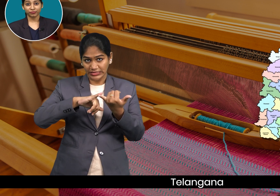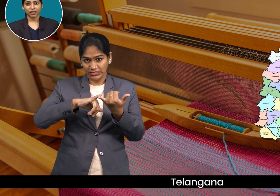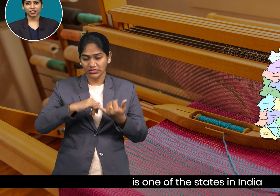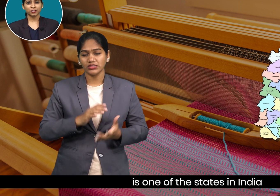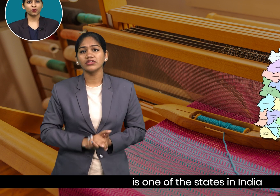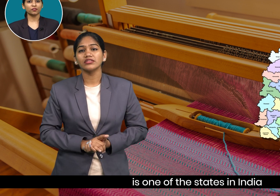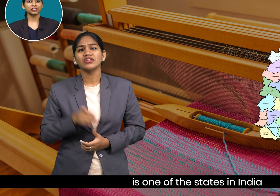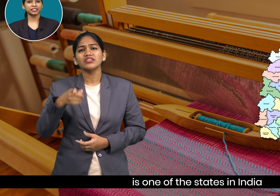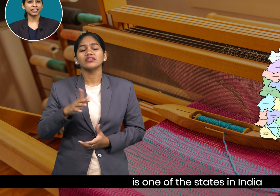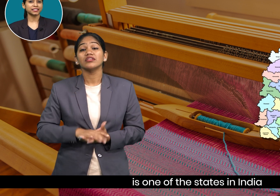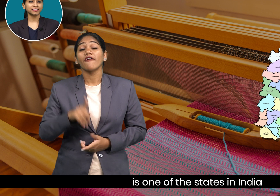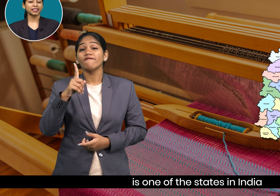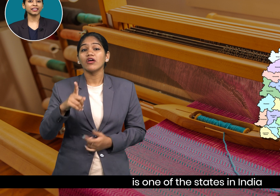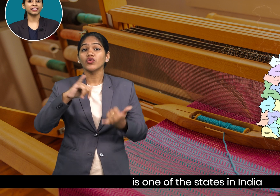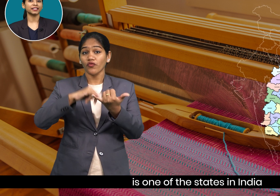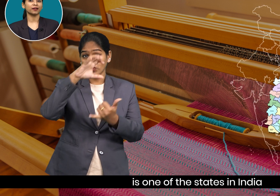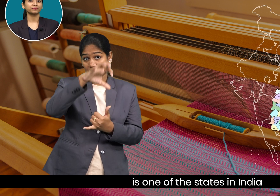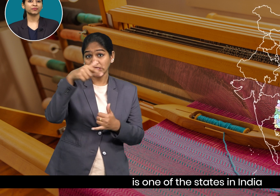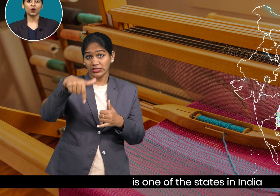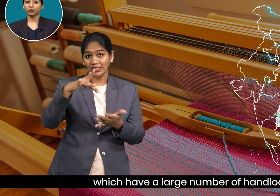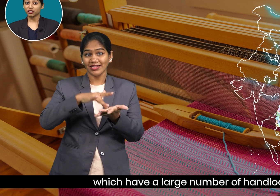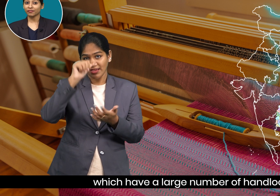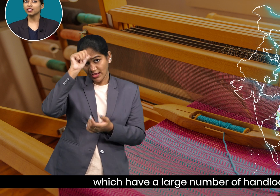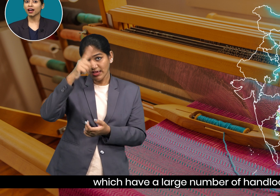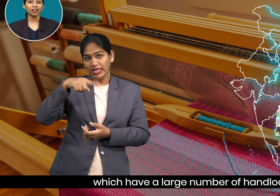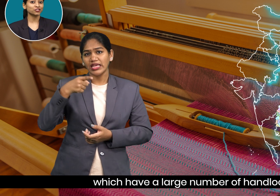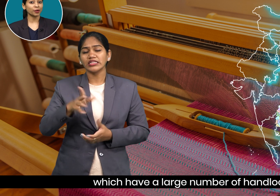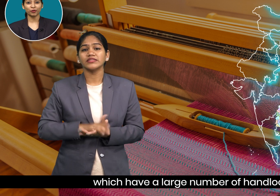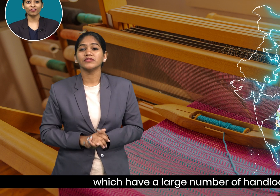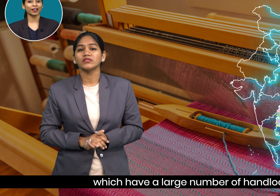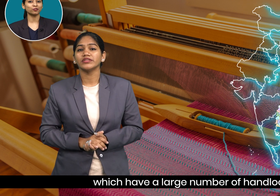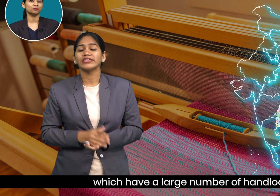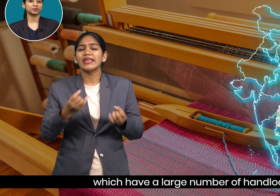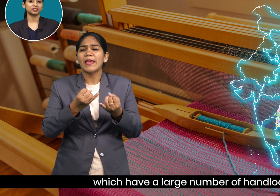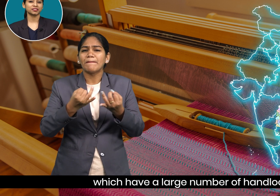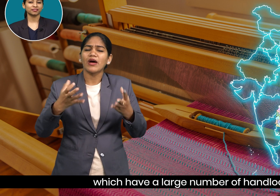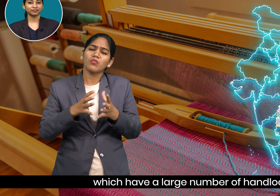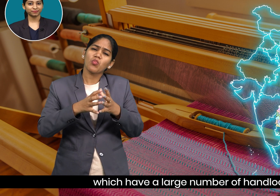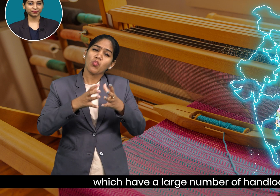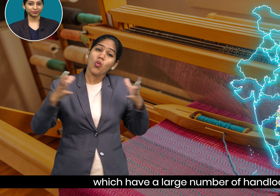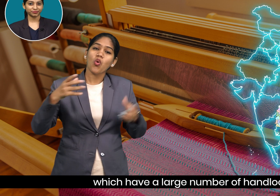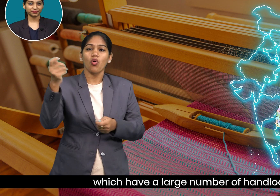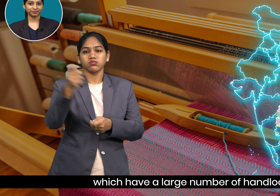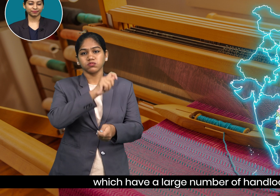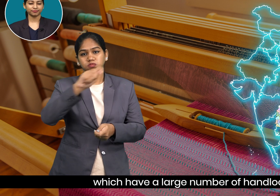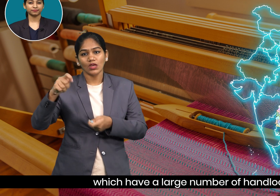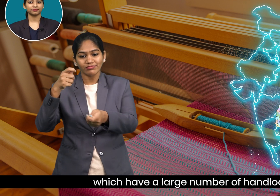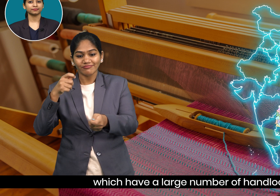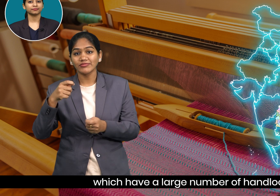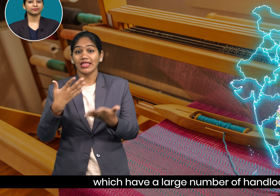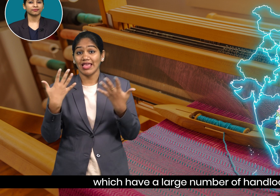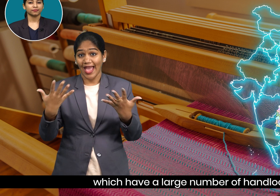Telangana is one of the states in India which have a large number of handlooms.